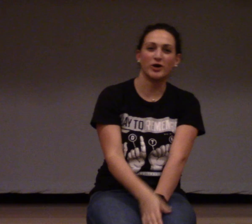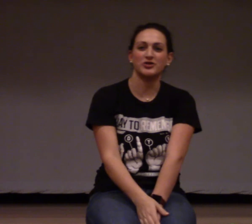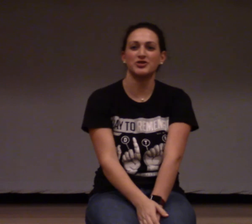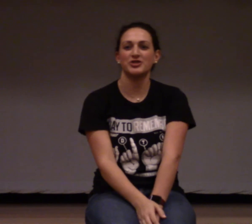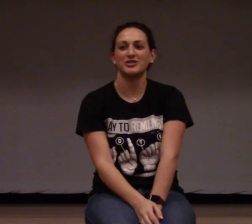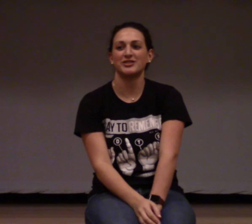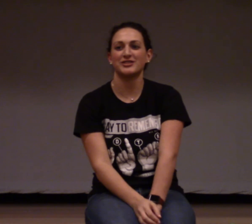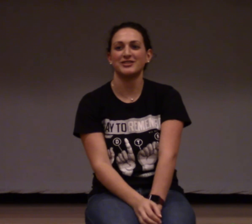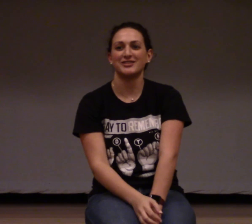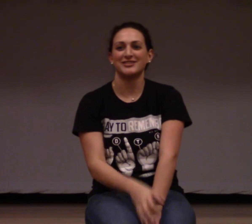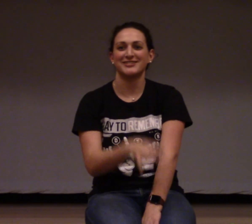Orange.